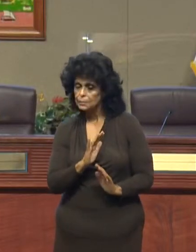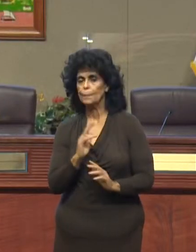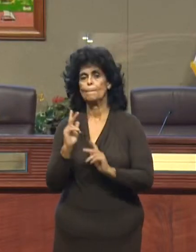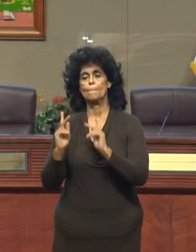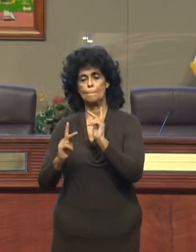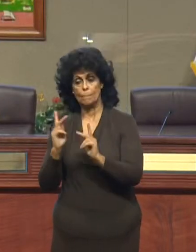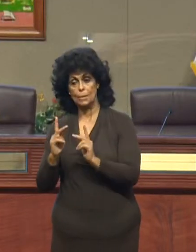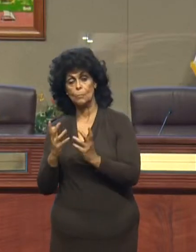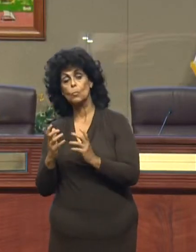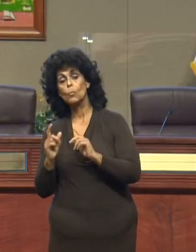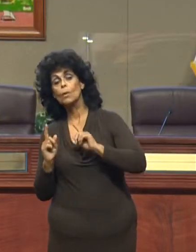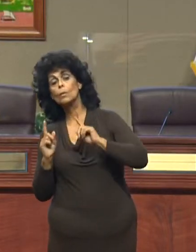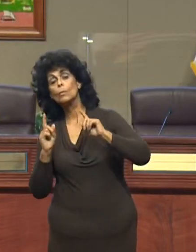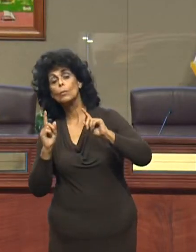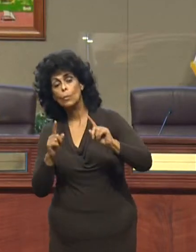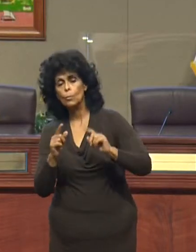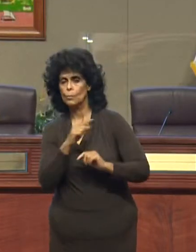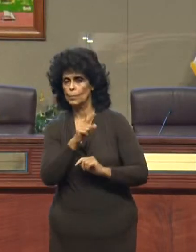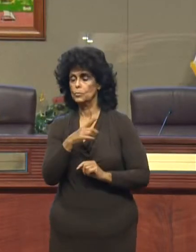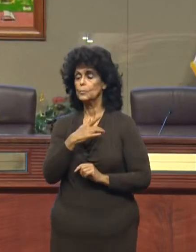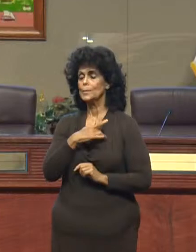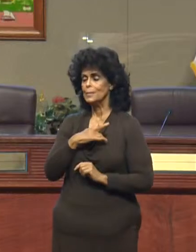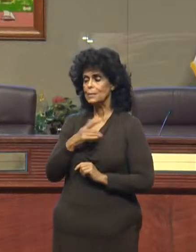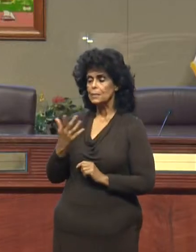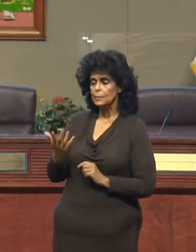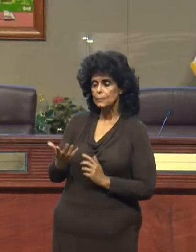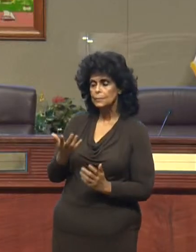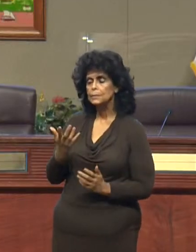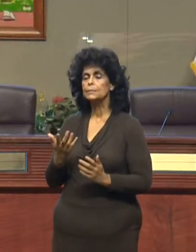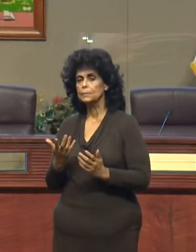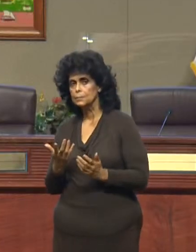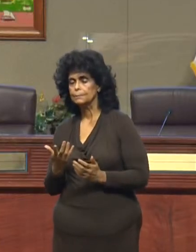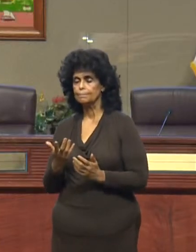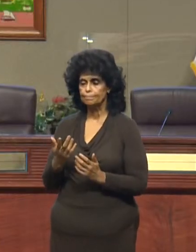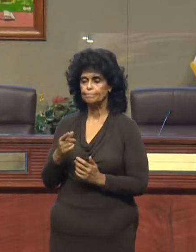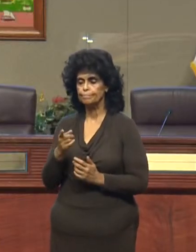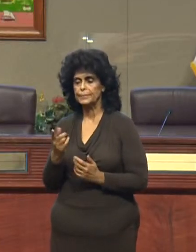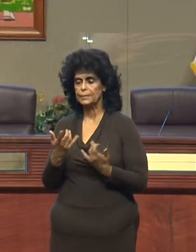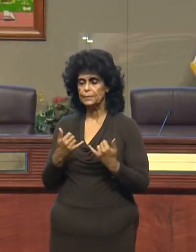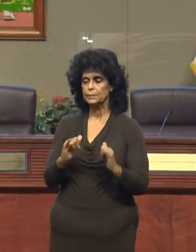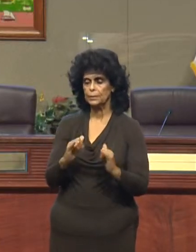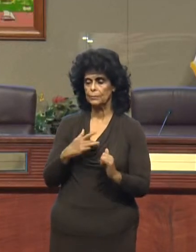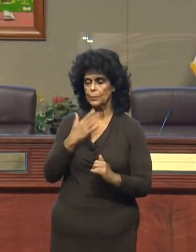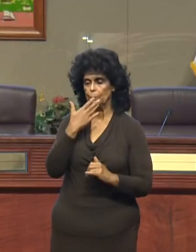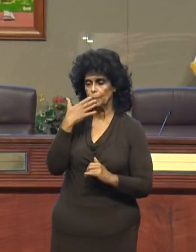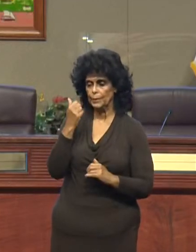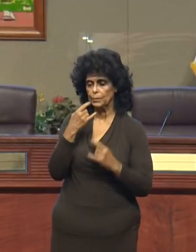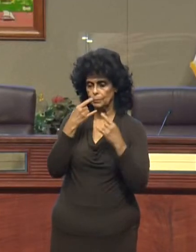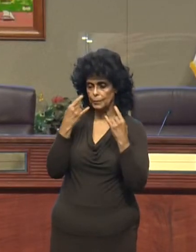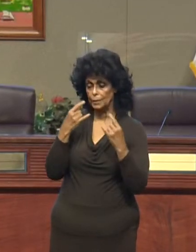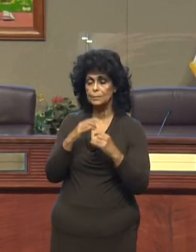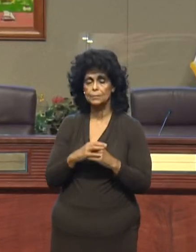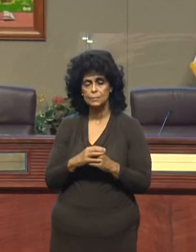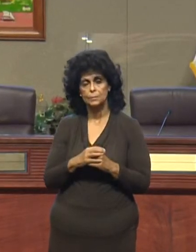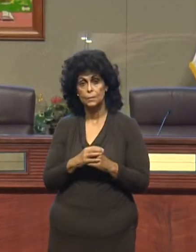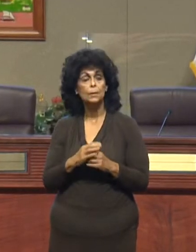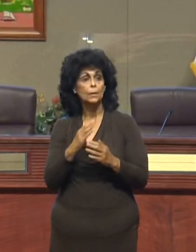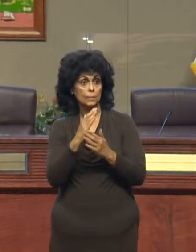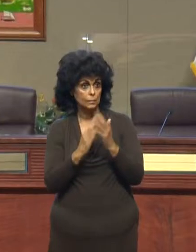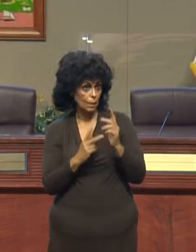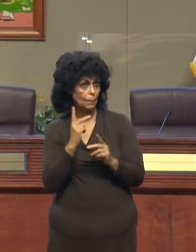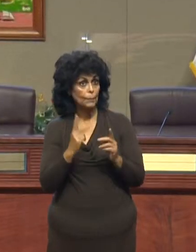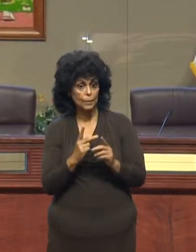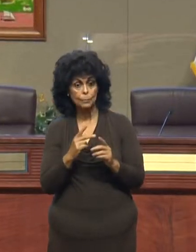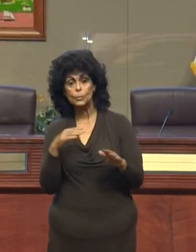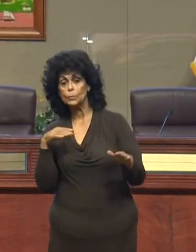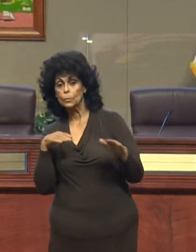patrons in that regard. There will be some individuals who obviously are still going to be wearing facial